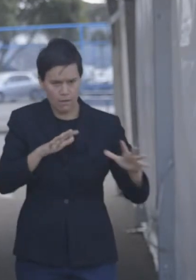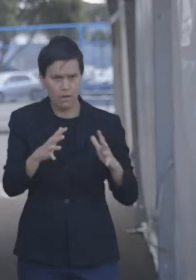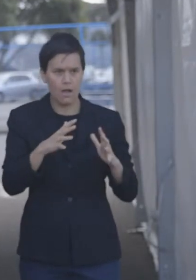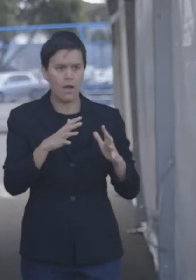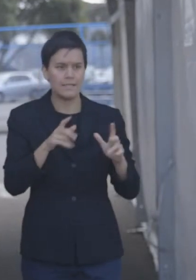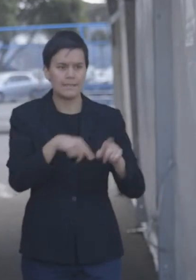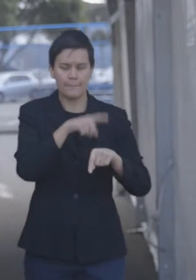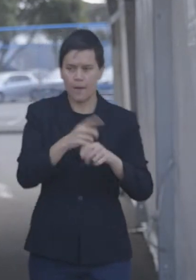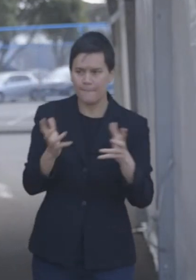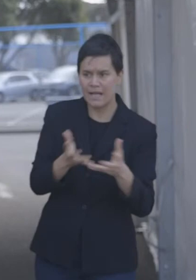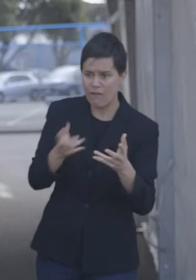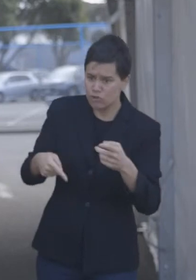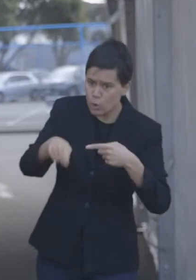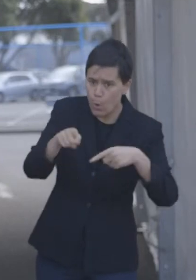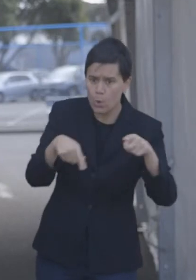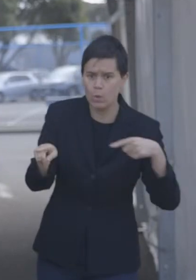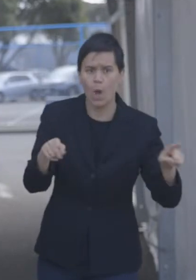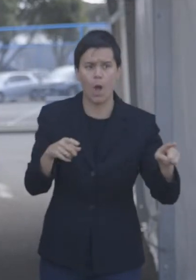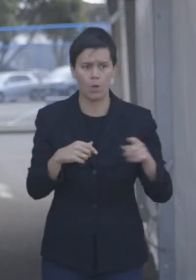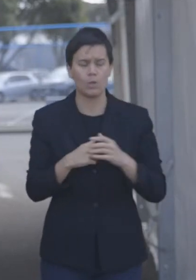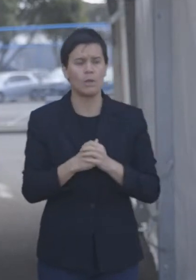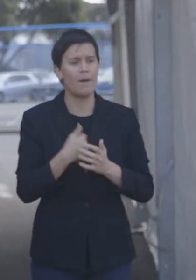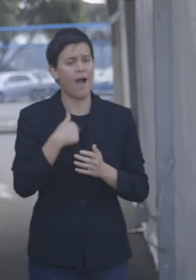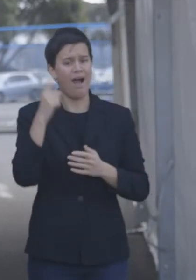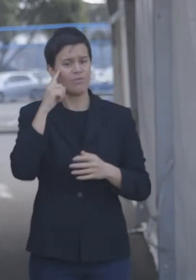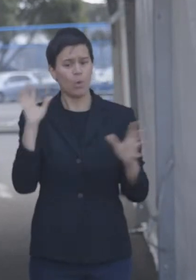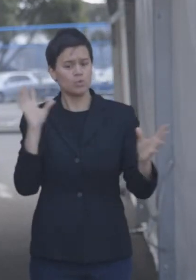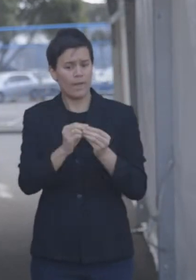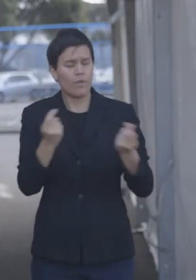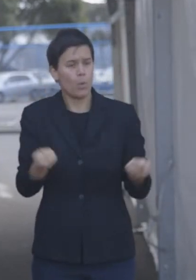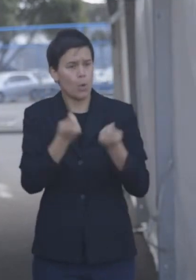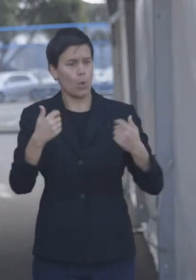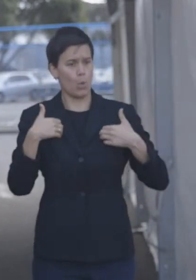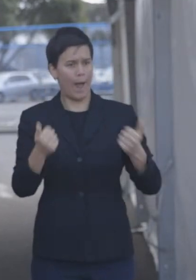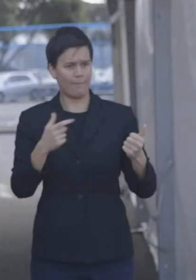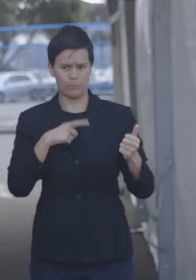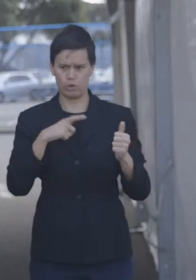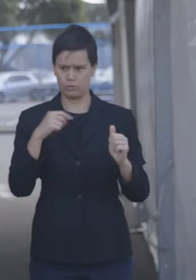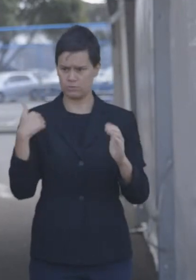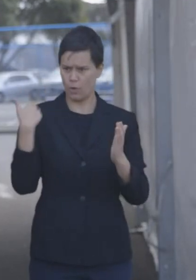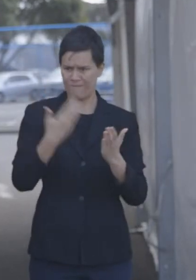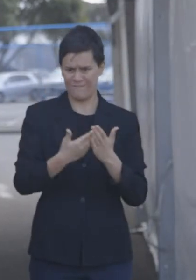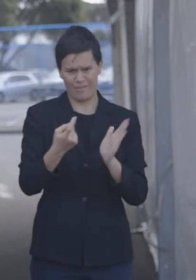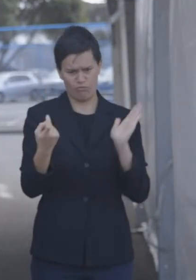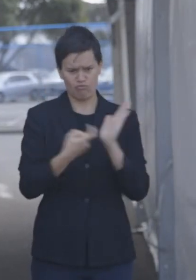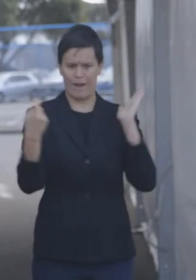and importance of having a flu vaccine has led to a record high number of vaccines.